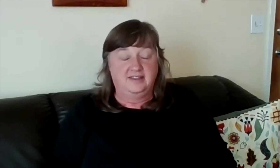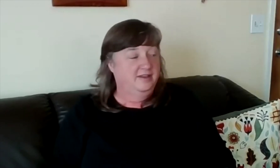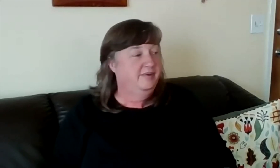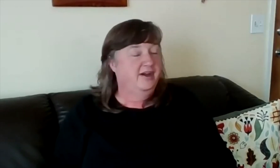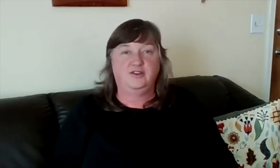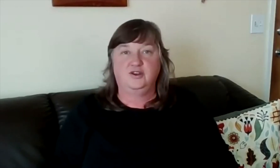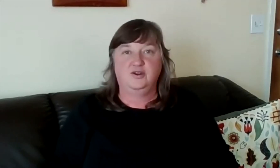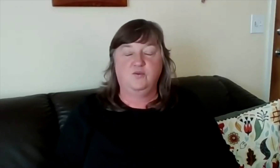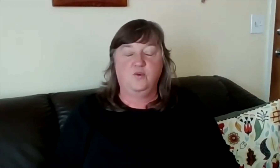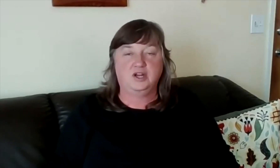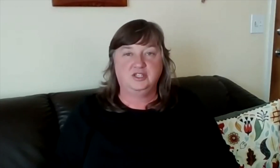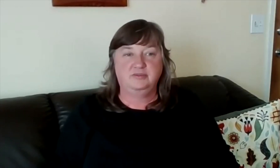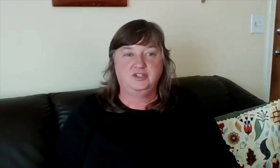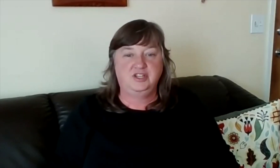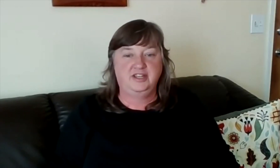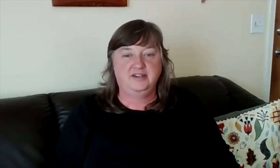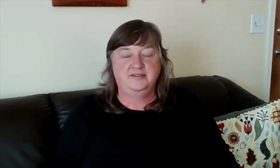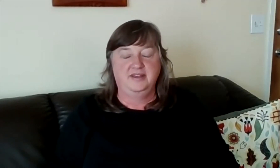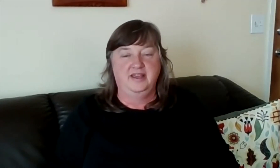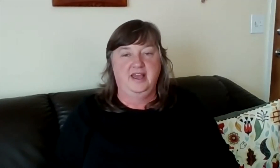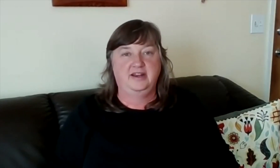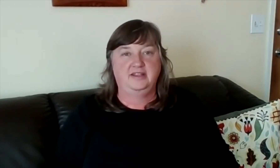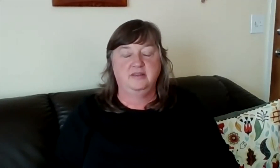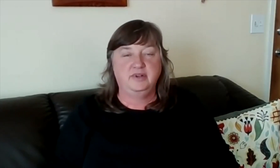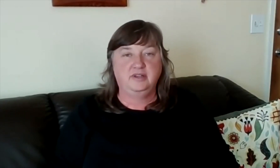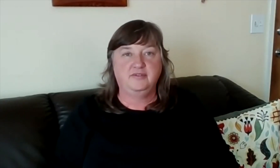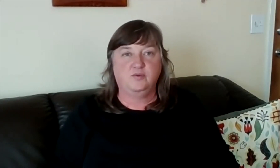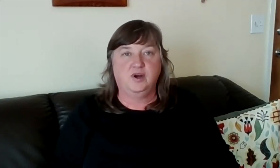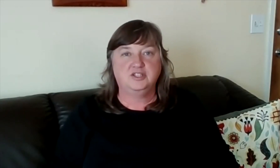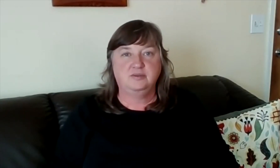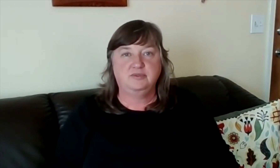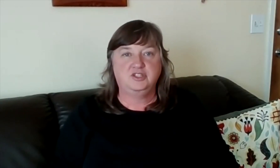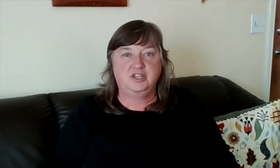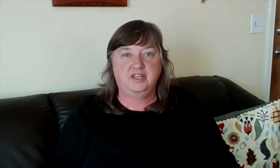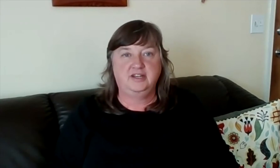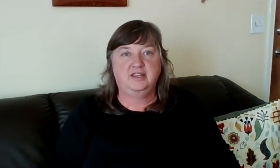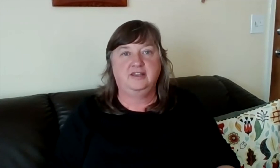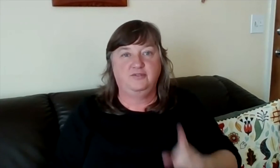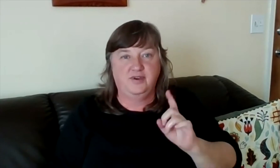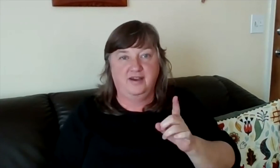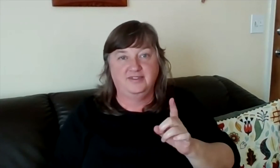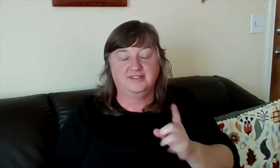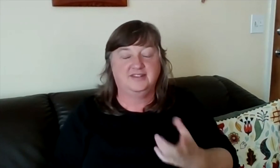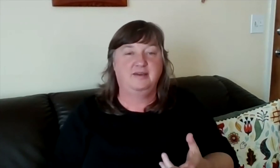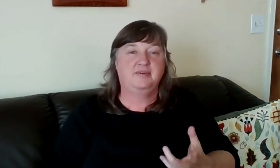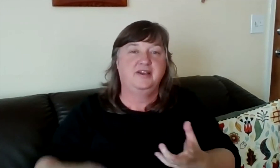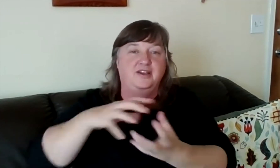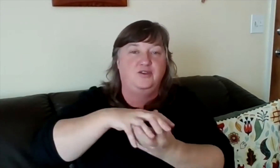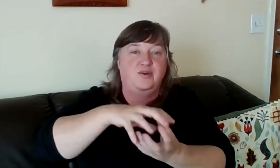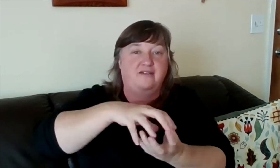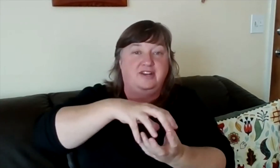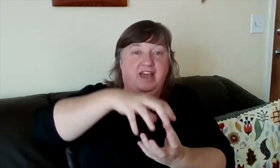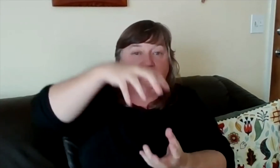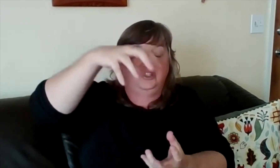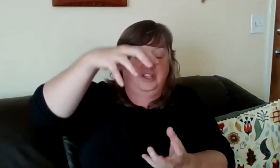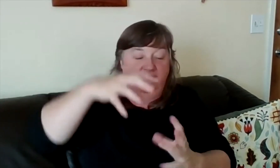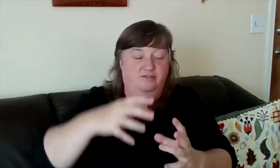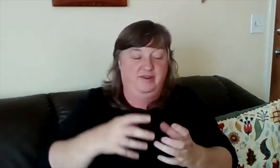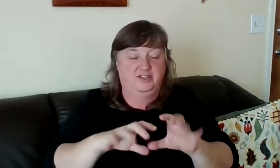Think about your washing machine, and in the middle of your washing machine, if you have this type, you have an agitator, right? So